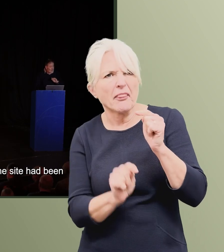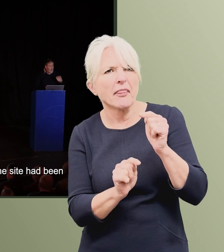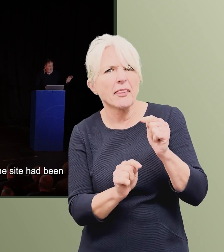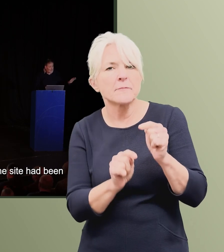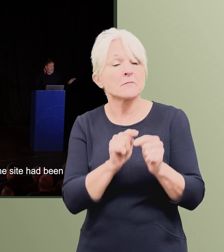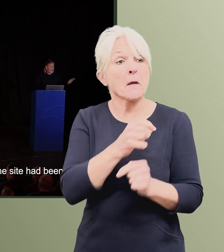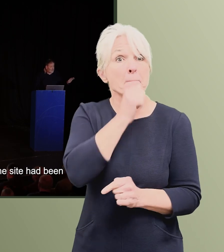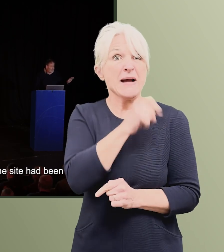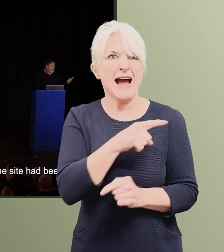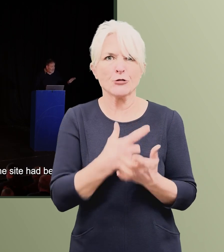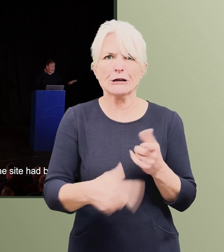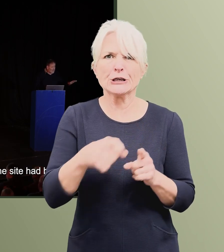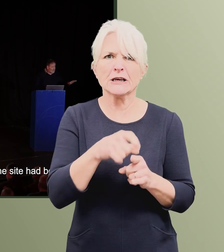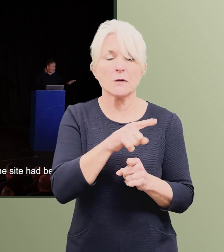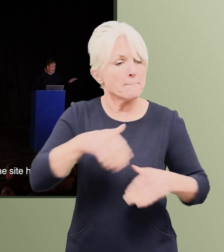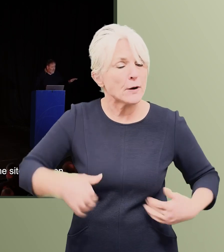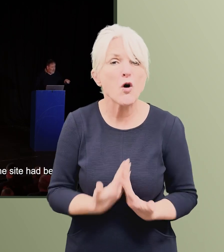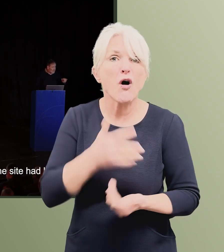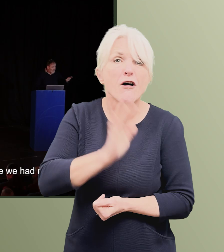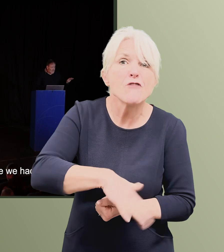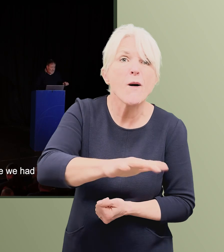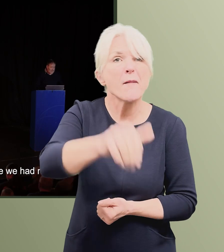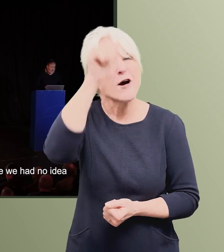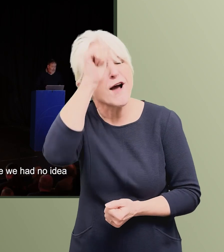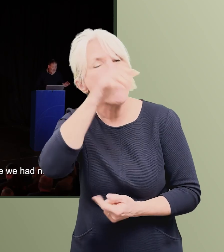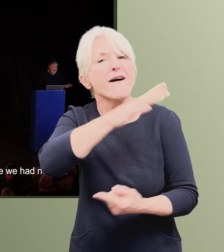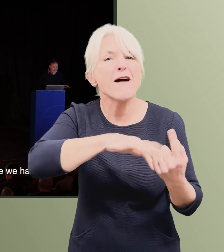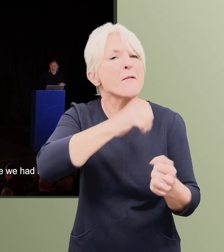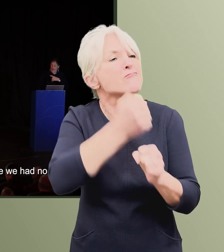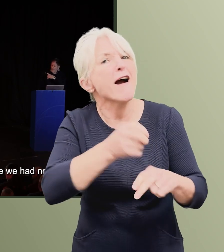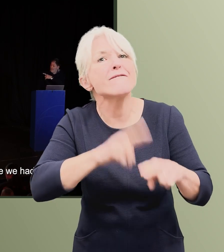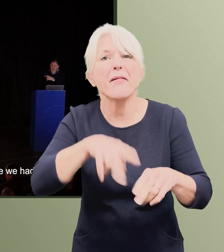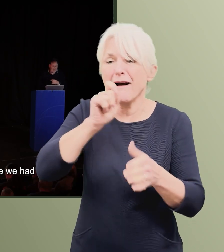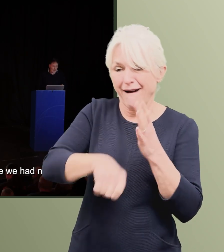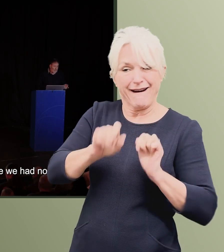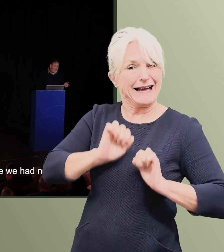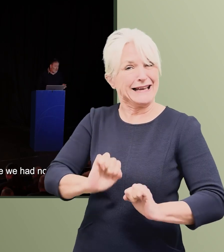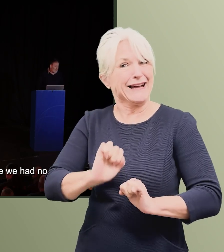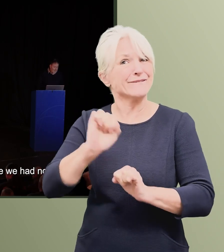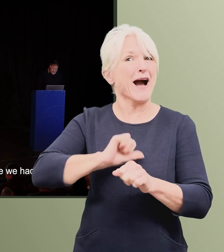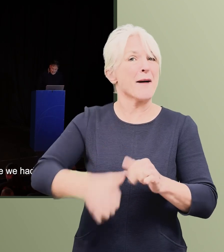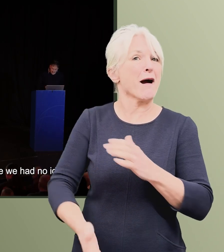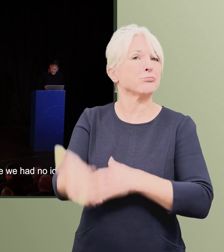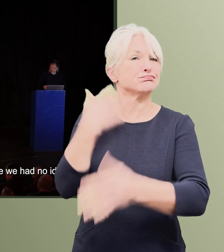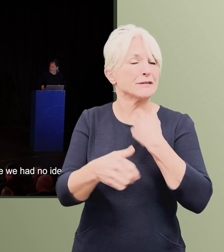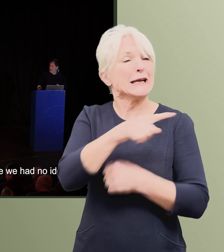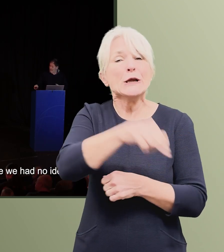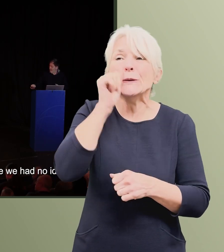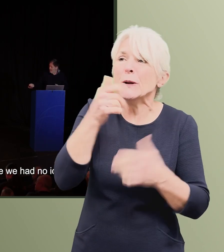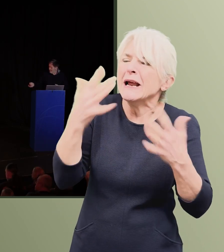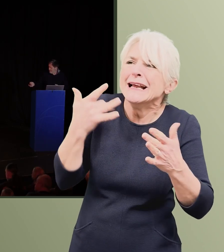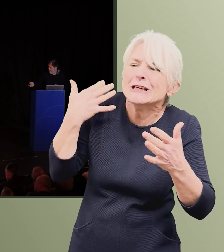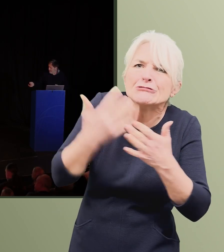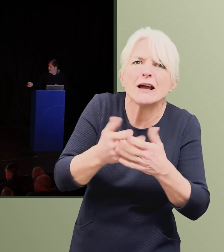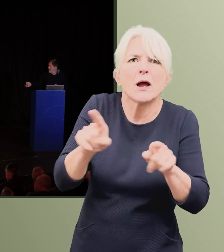he knew when the site had been ploughed, or the area around the site had been ploughed. With this particular one, we had no idea about what was